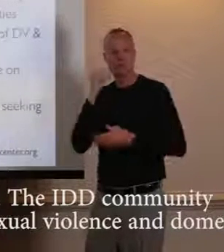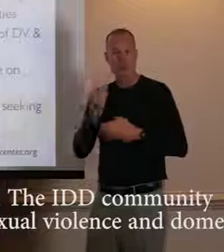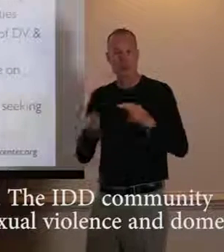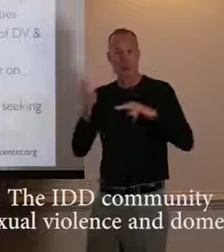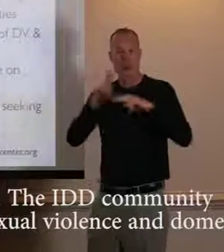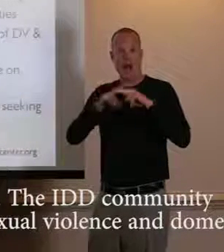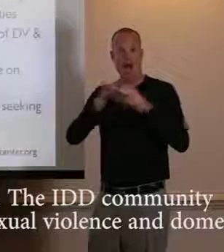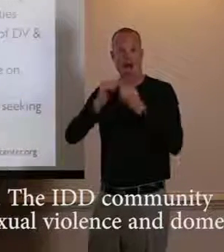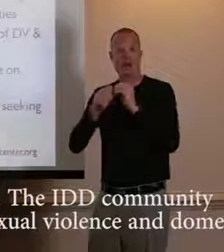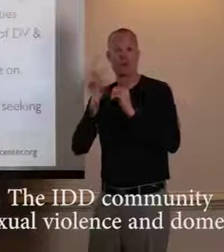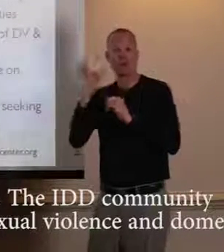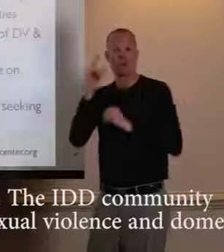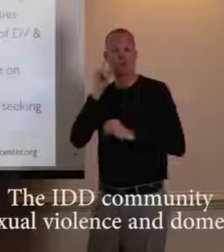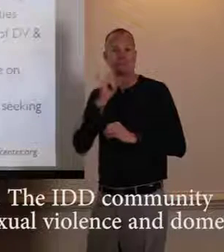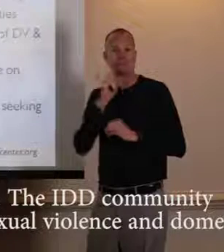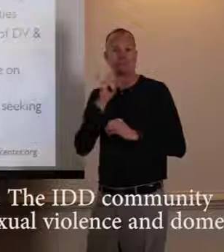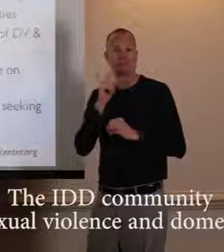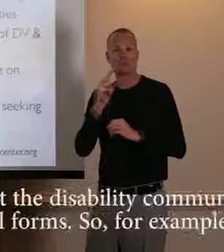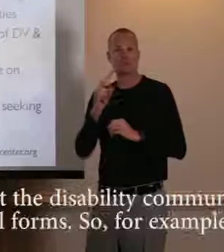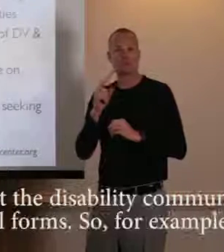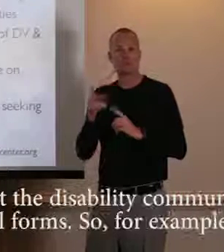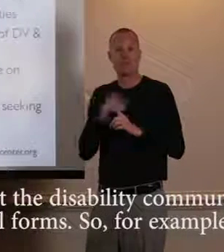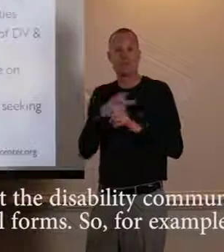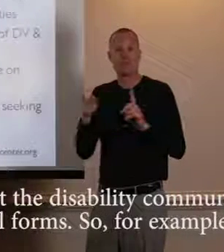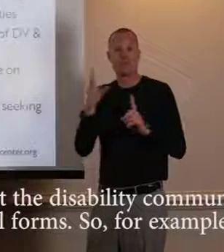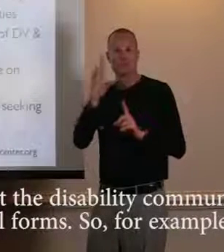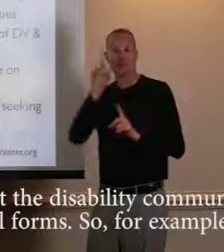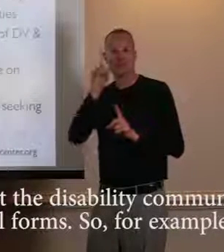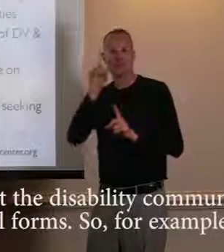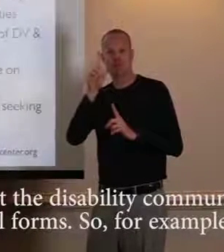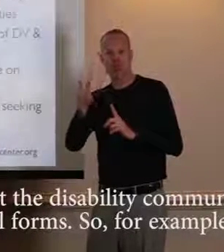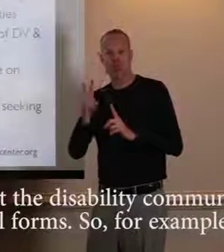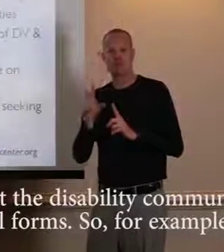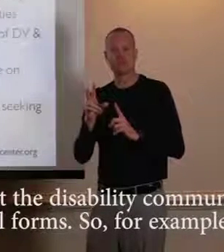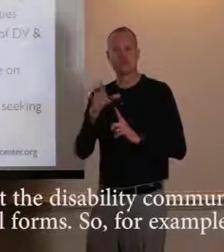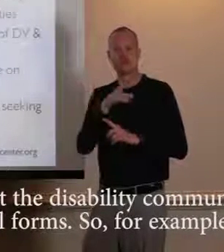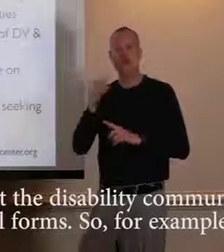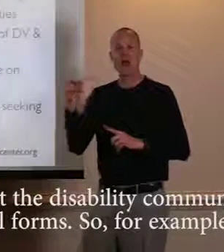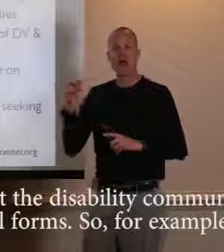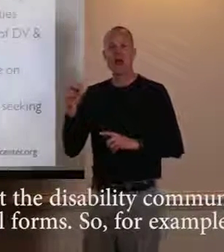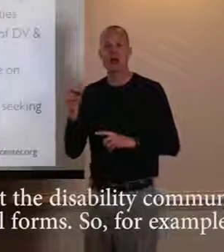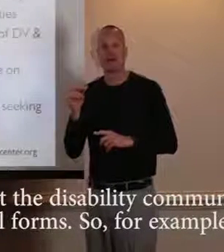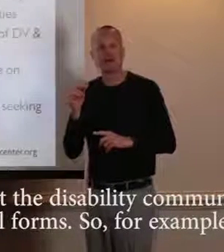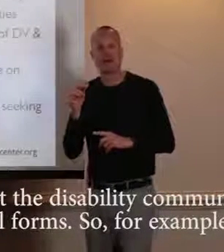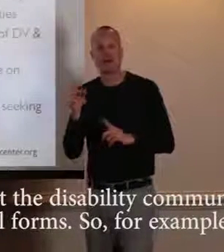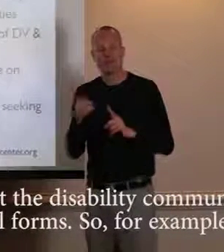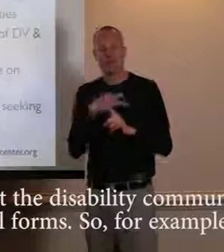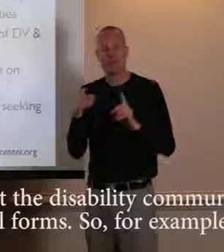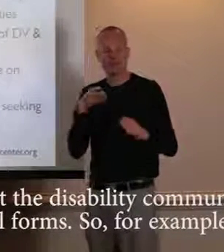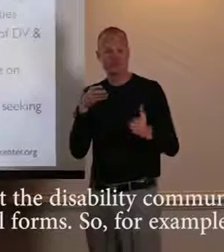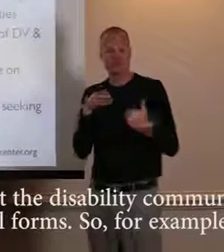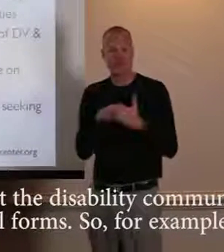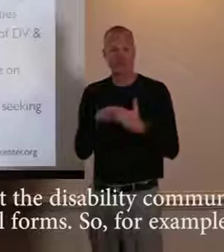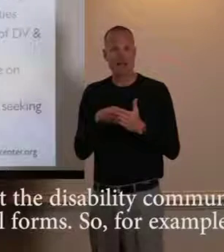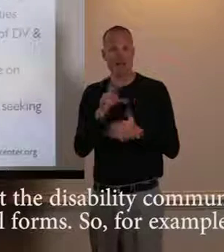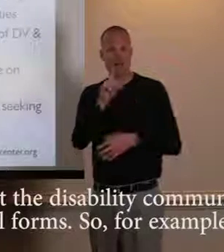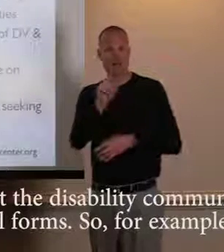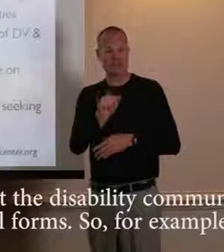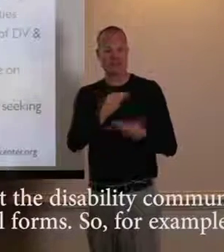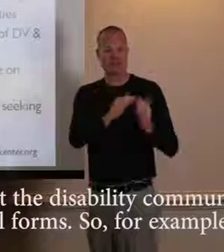and sexual violence and domestic violence. And violence against the disability community often takes